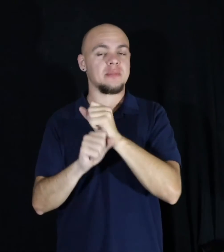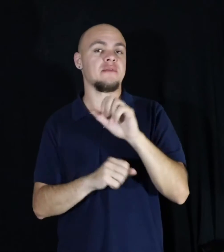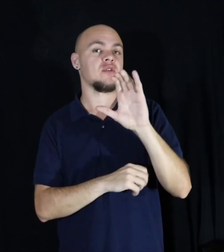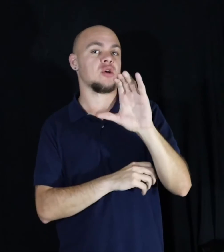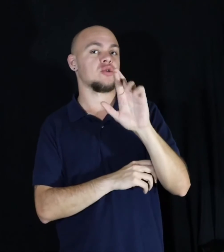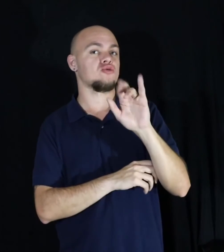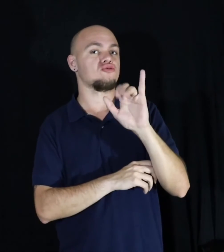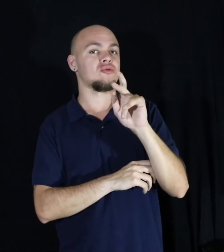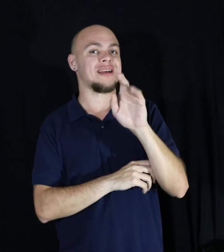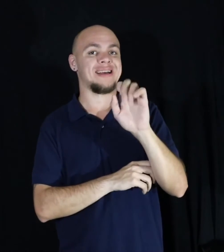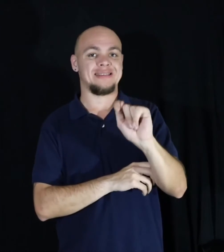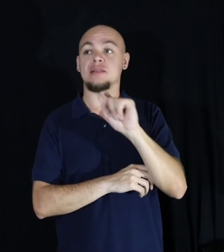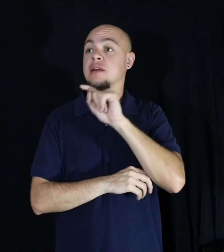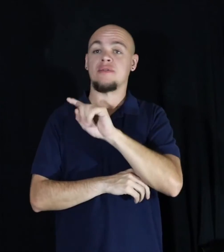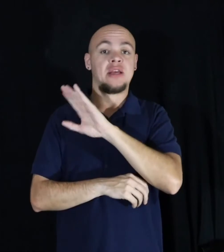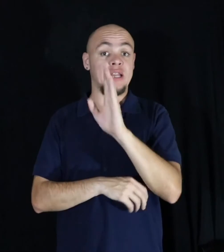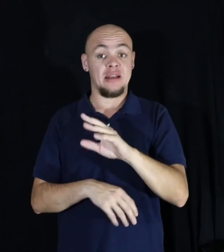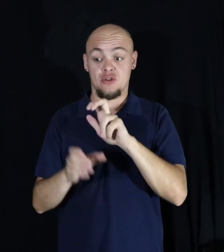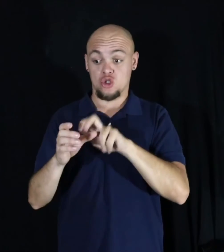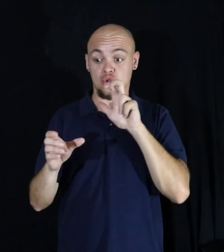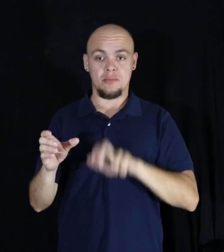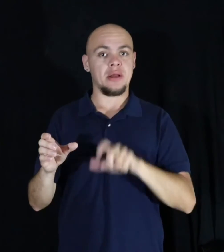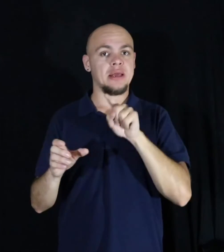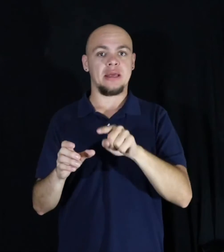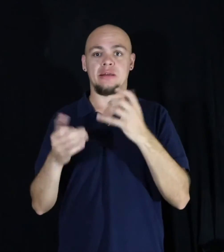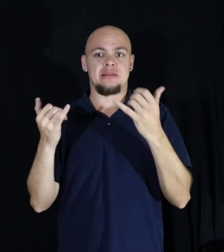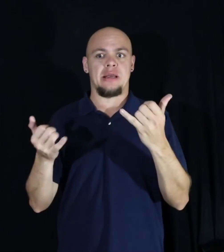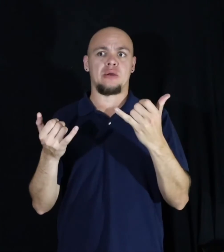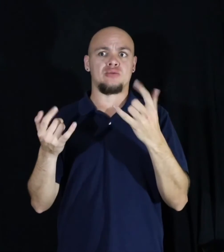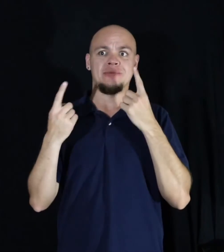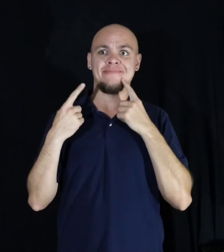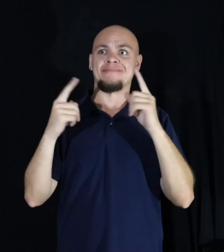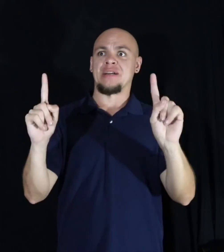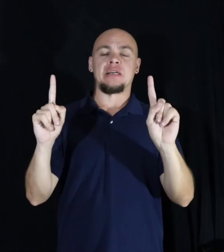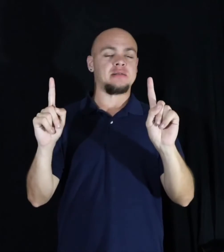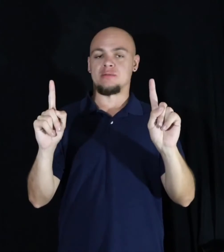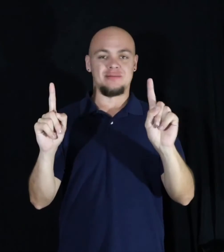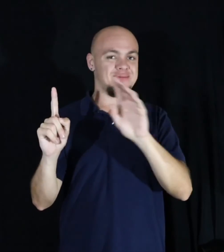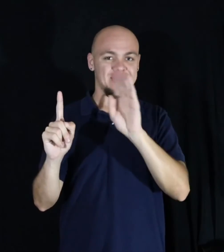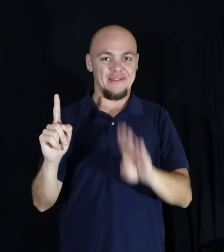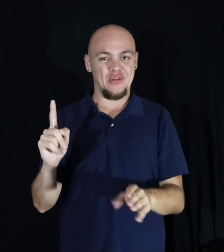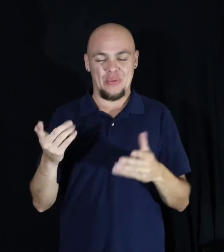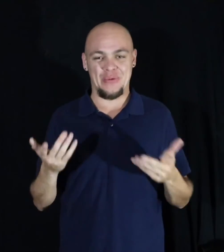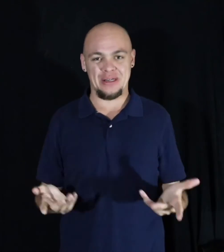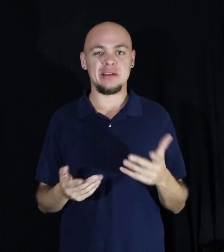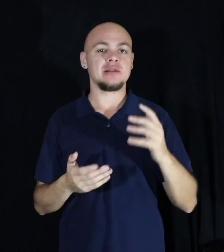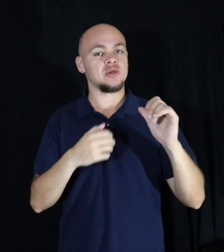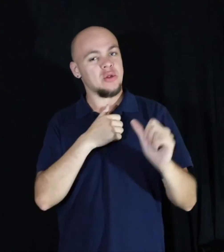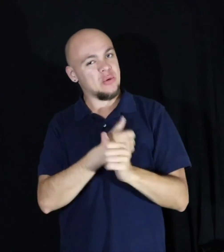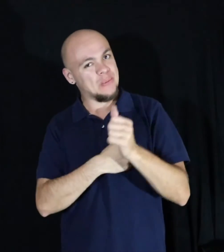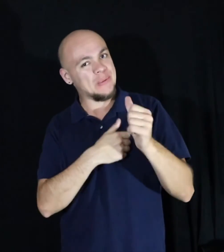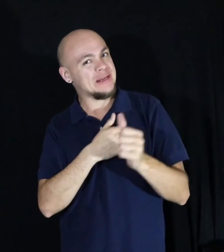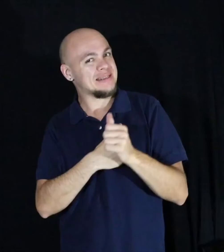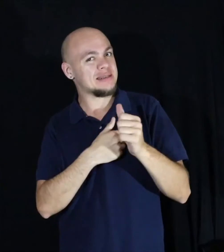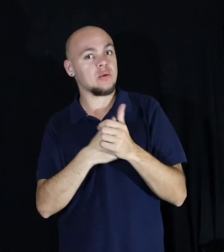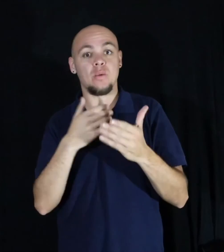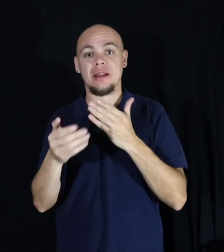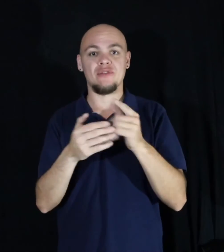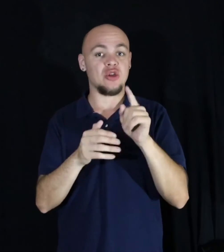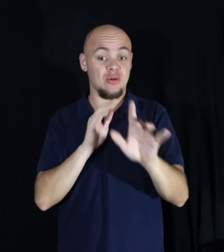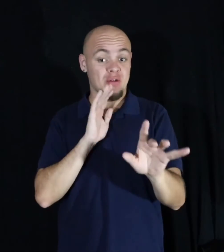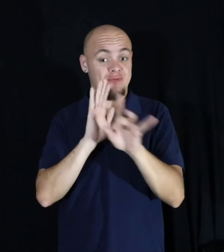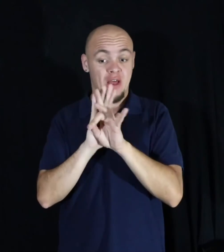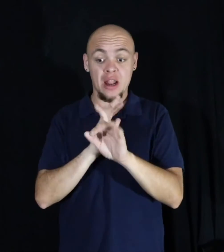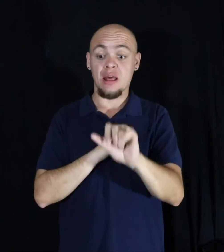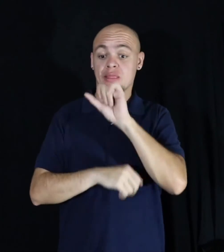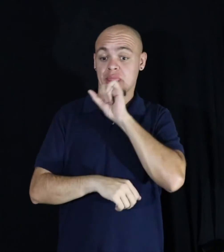if he hadn't done that, he probably wouldn't be where he is today. And so just take that risk. Once you find what you love, take